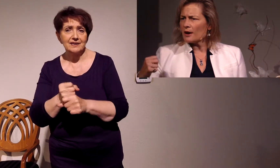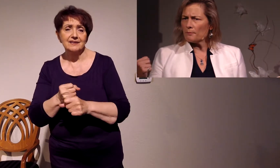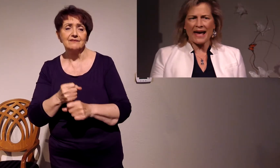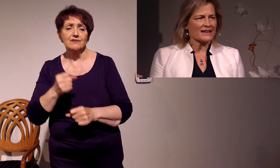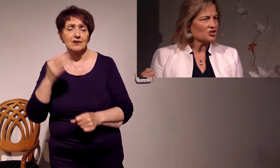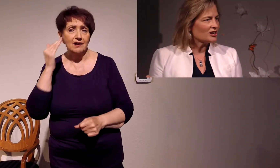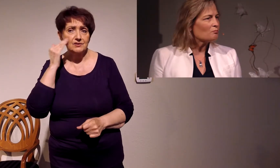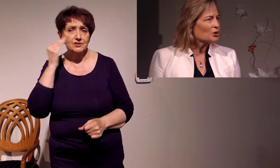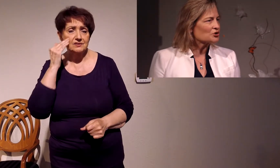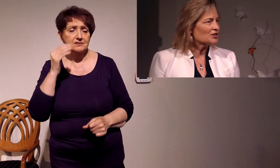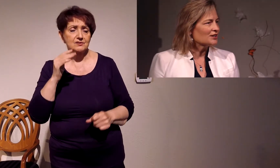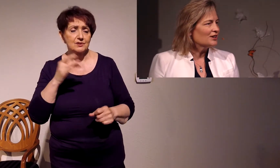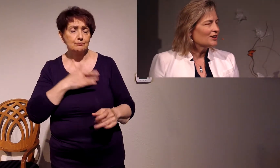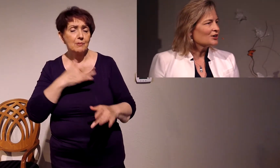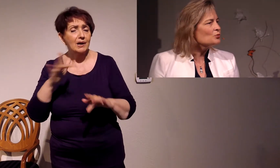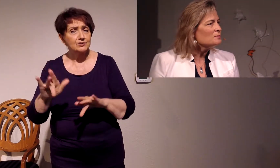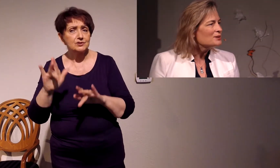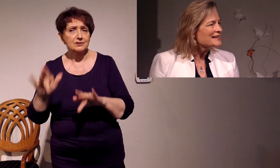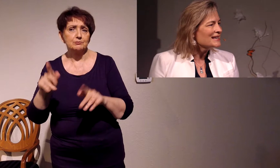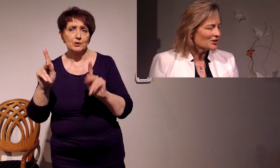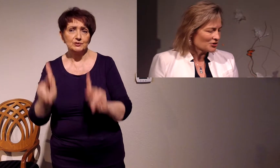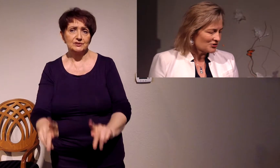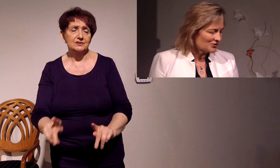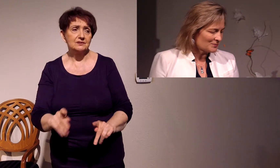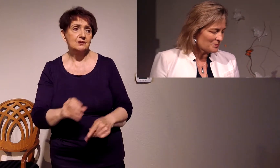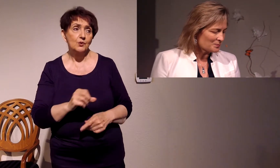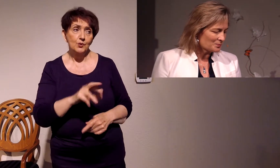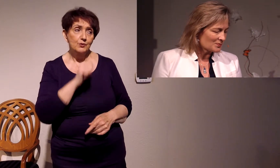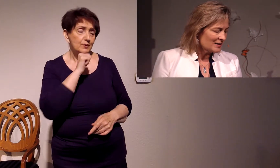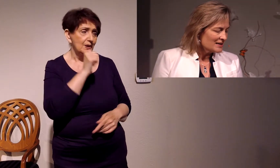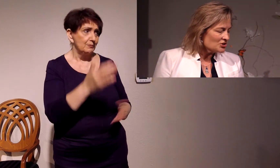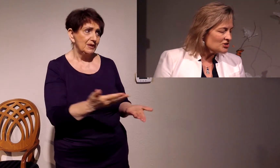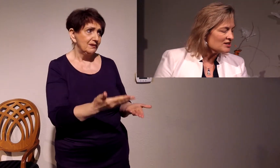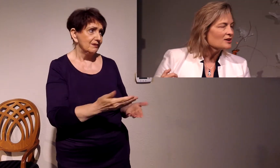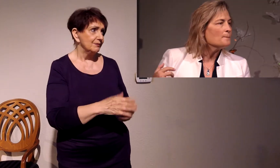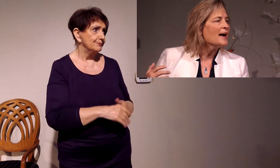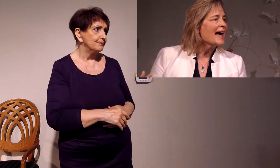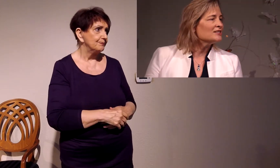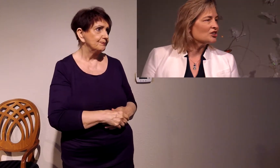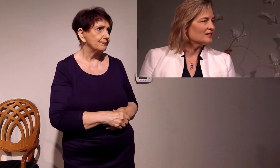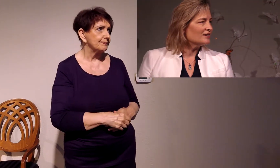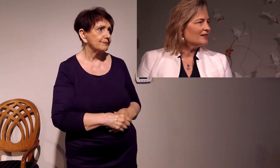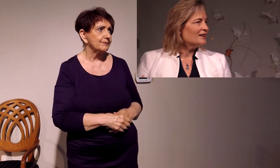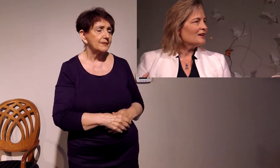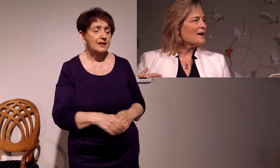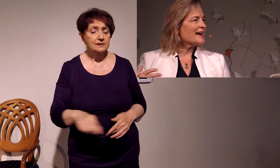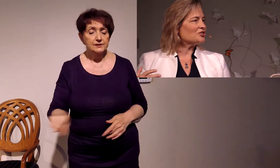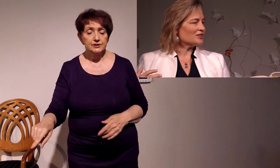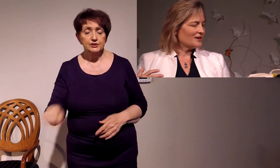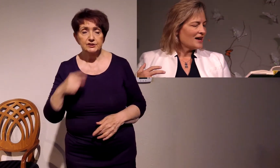conscious, compassionate person, or you wouldn't be here. She says, imagine